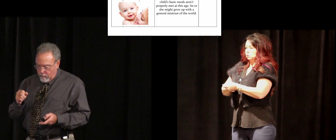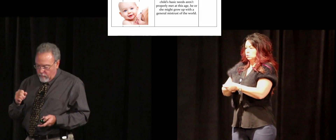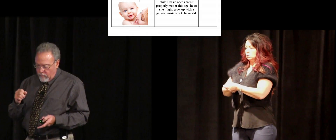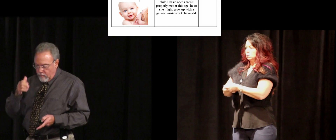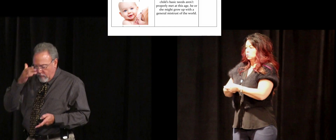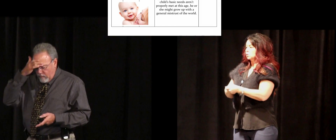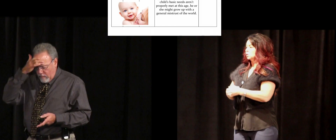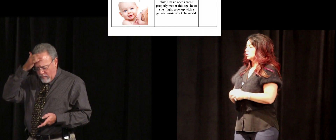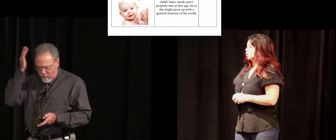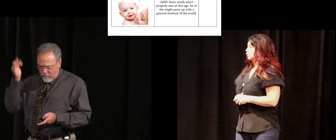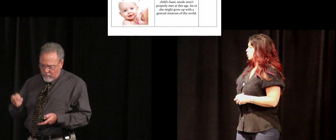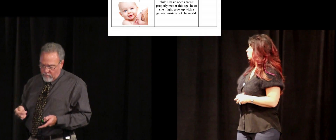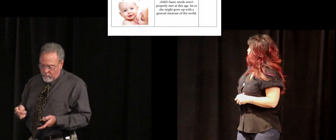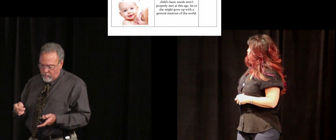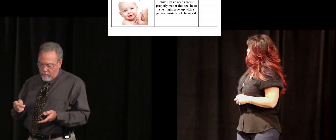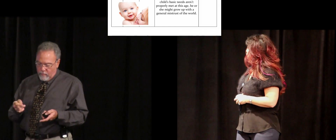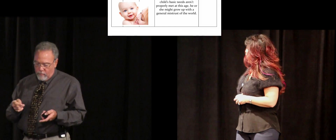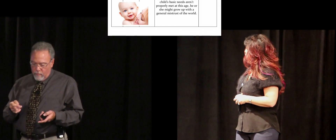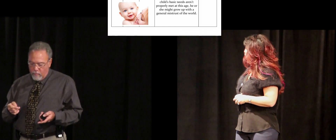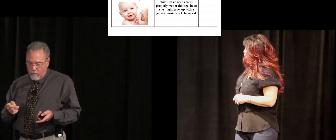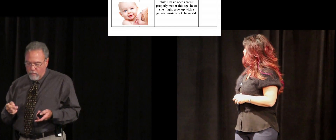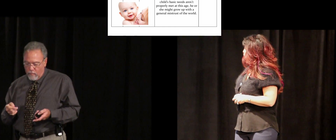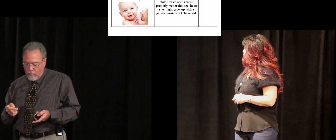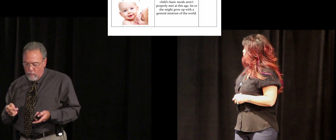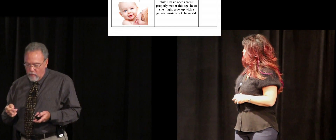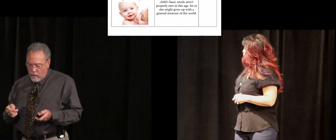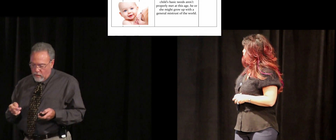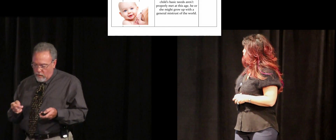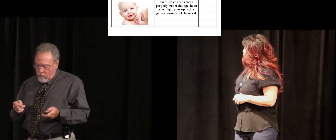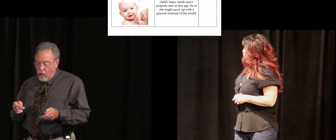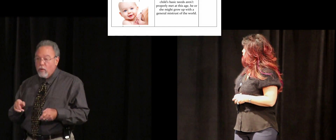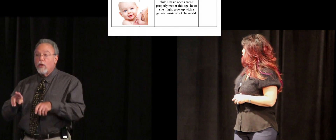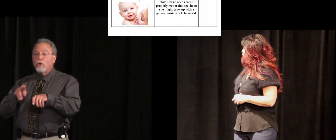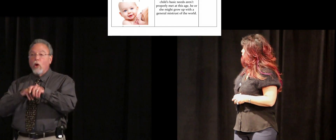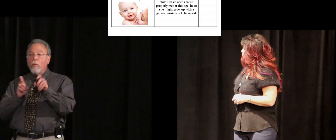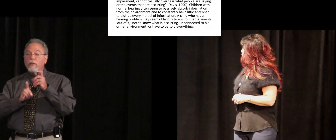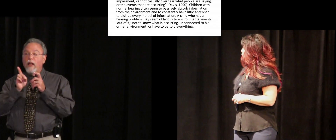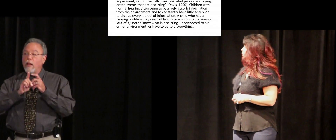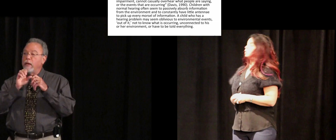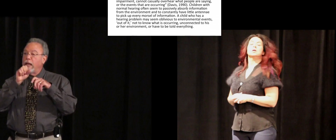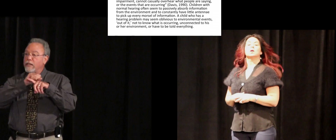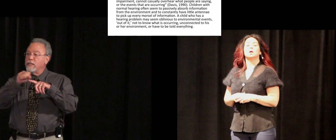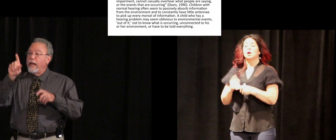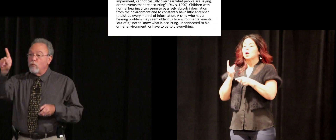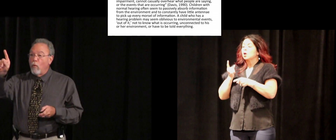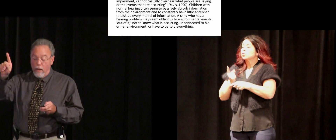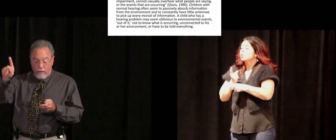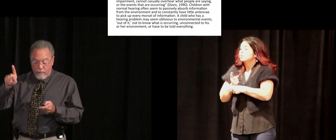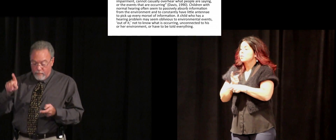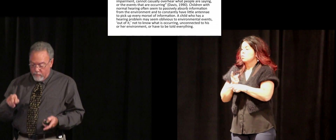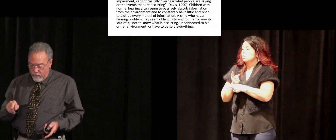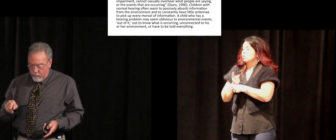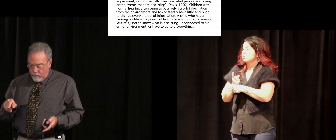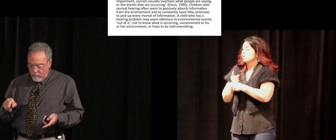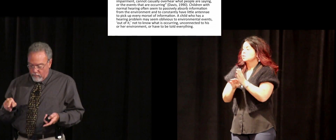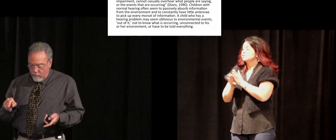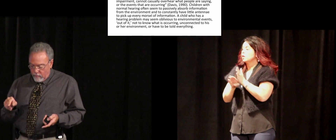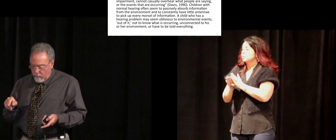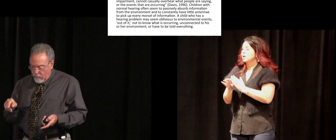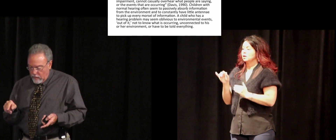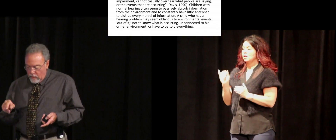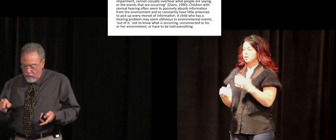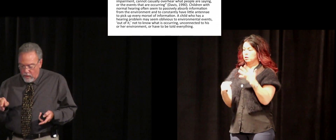emotional reaction to that can go from guilt to grief to sadness to shock